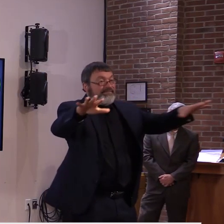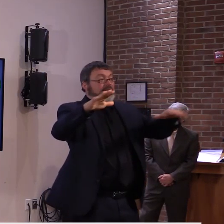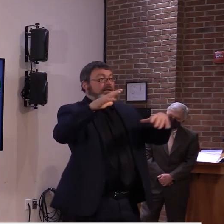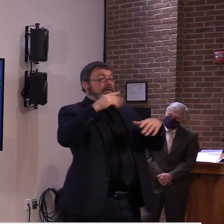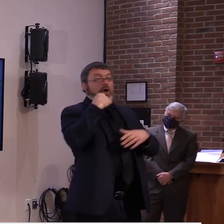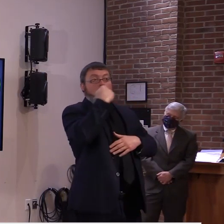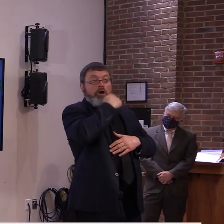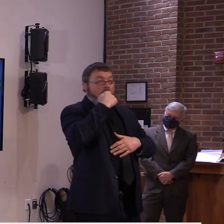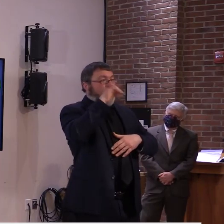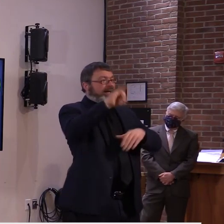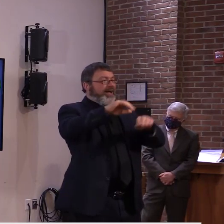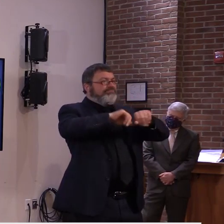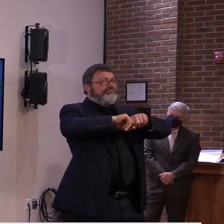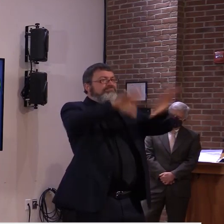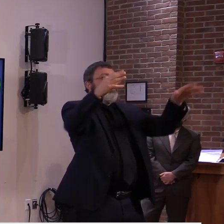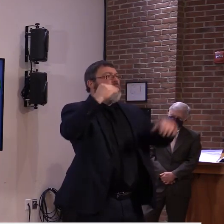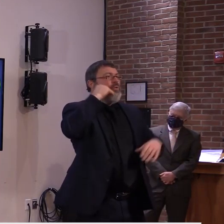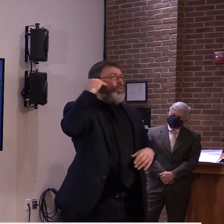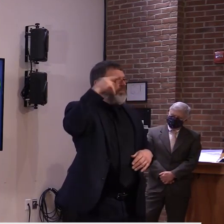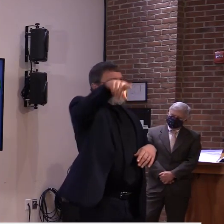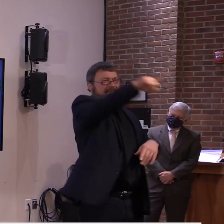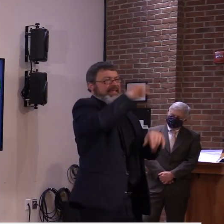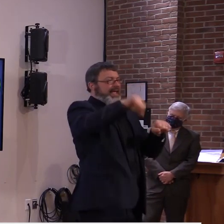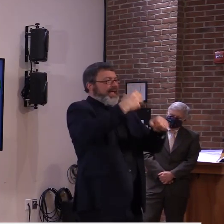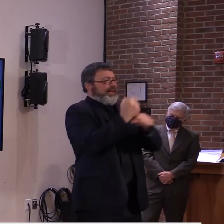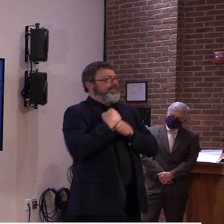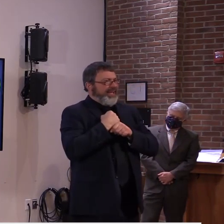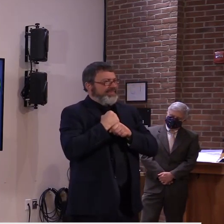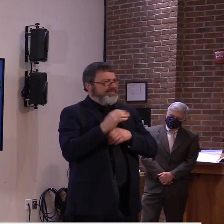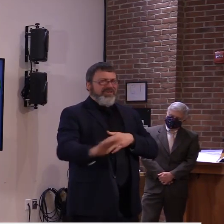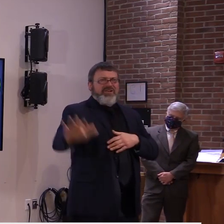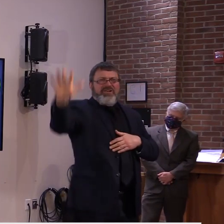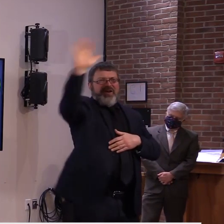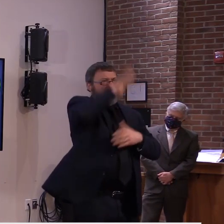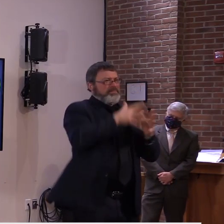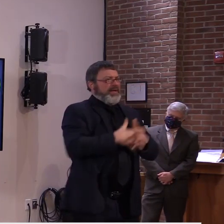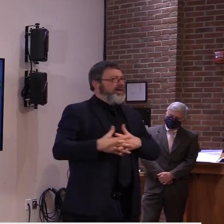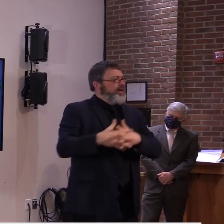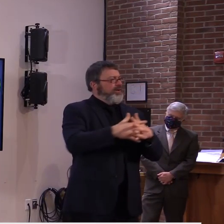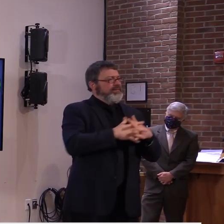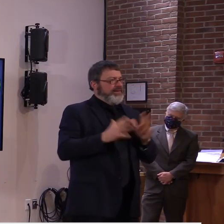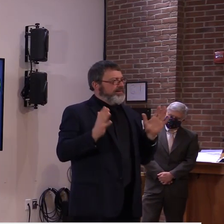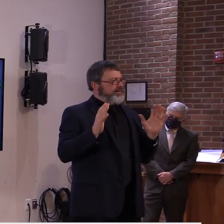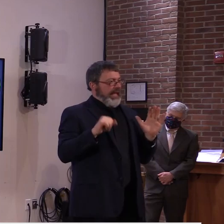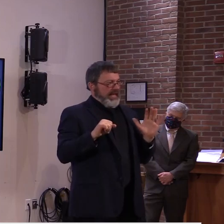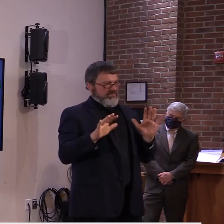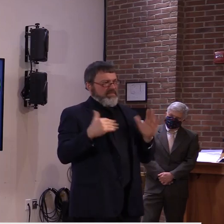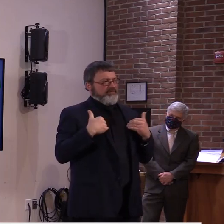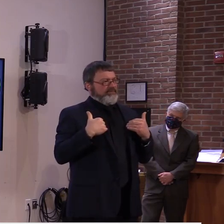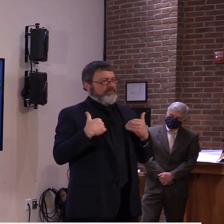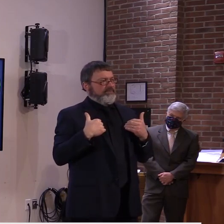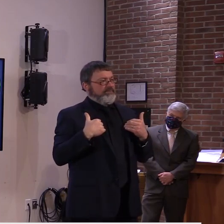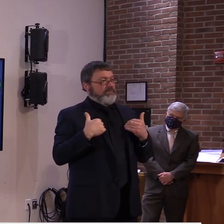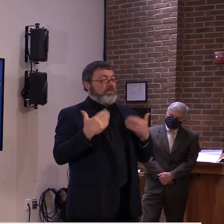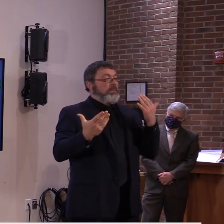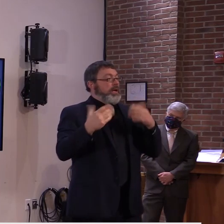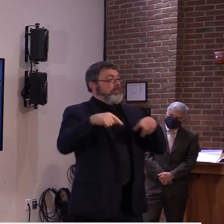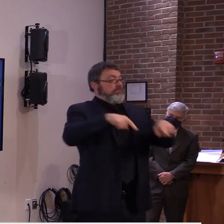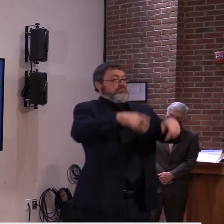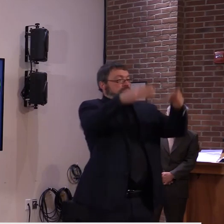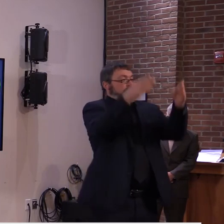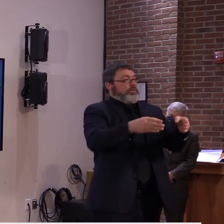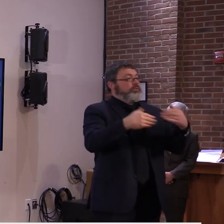up? It's a great question. There are now home antigen tests. We don't think they've been available